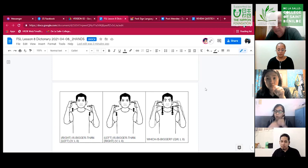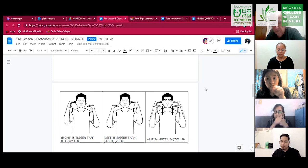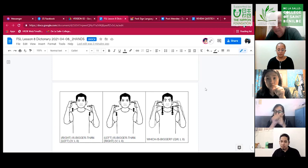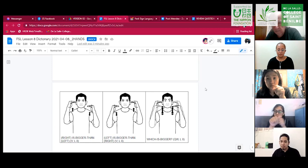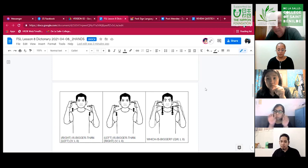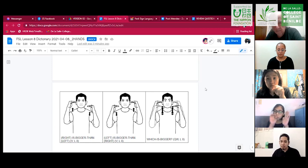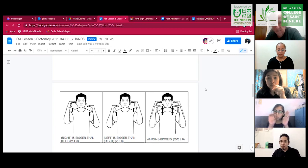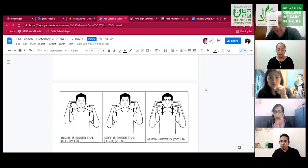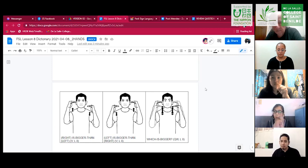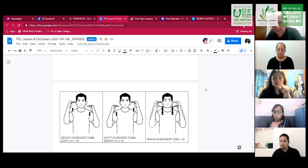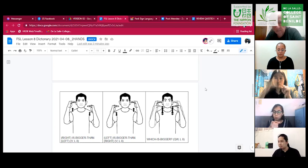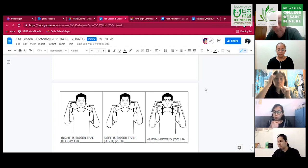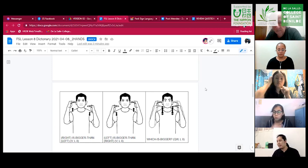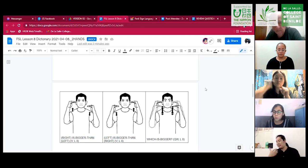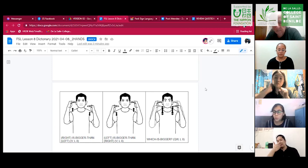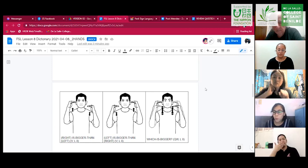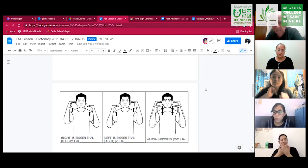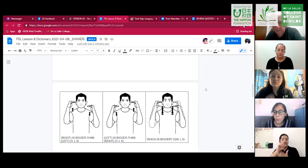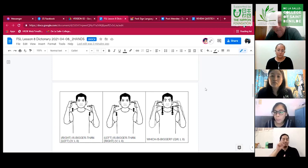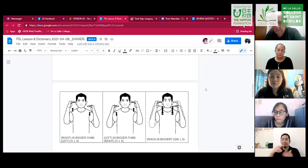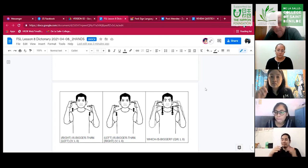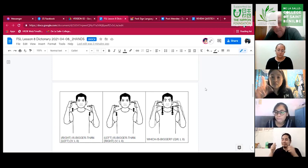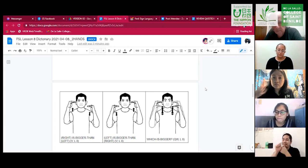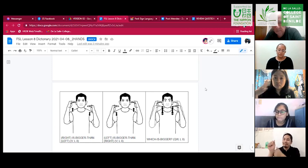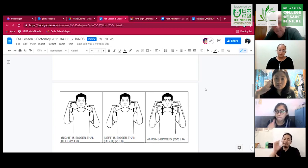Just having a discussion on the pictures.